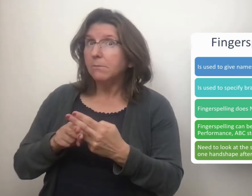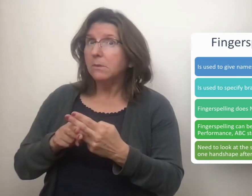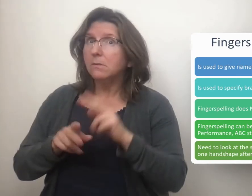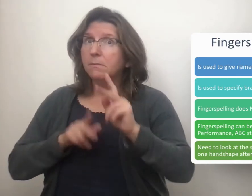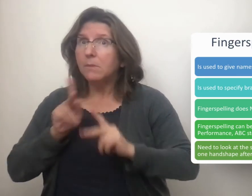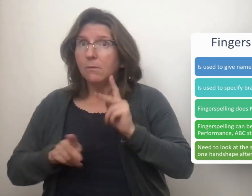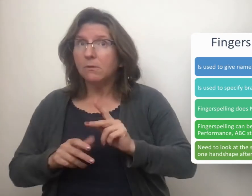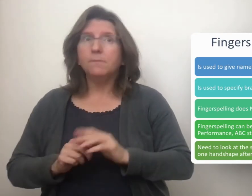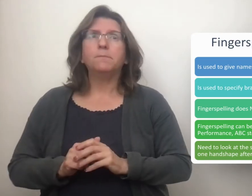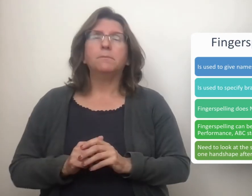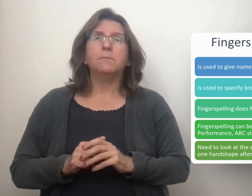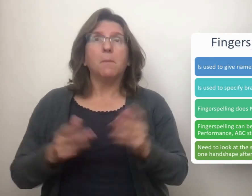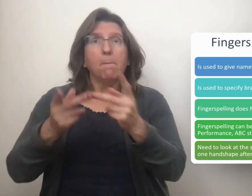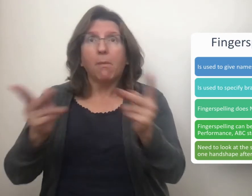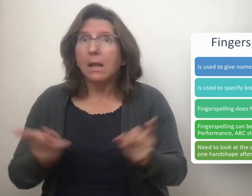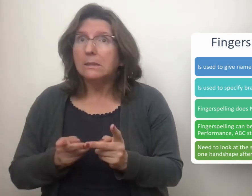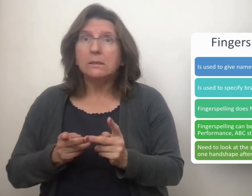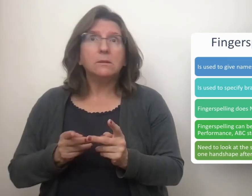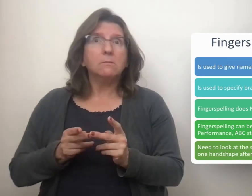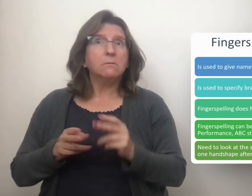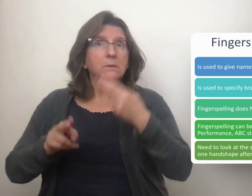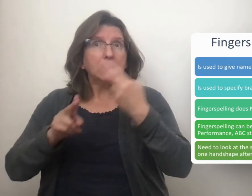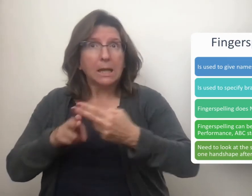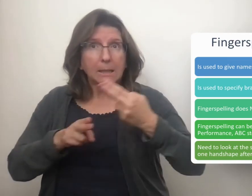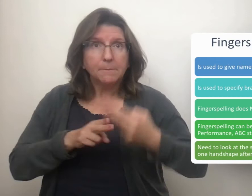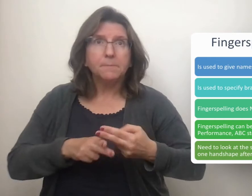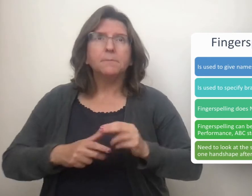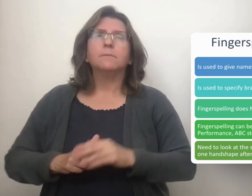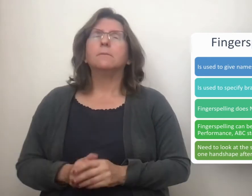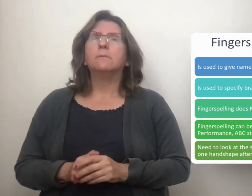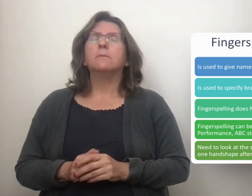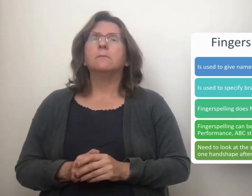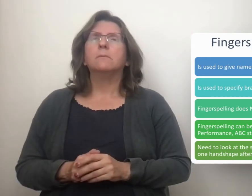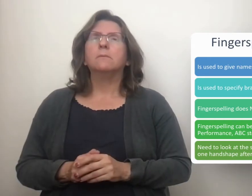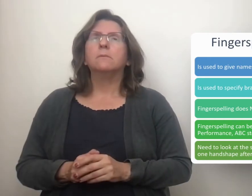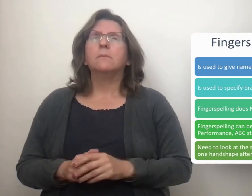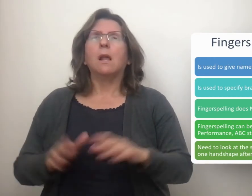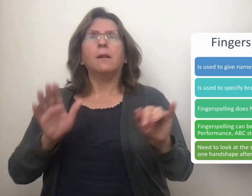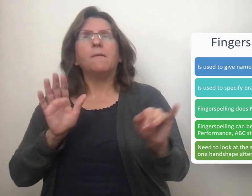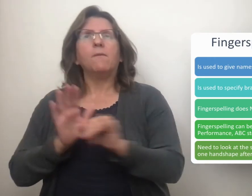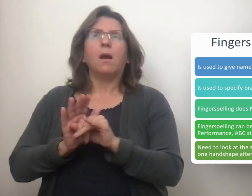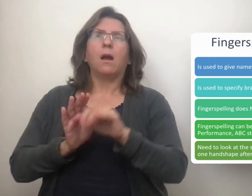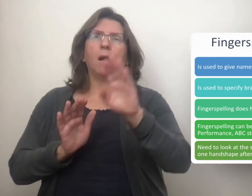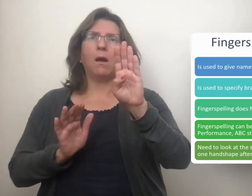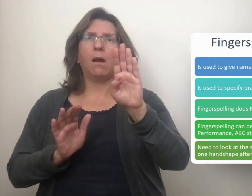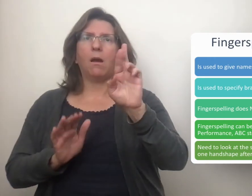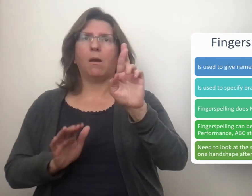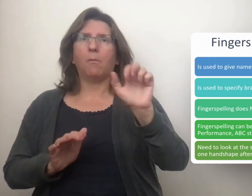Fingerspelling is used for specific purposes. You would fingerspell proper nouns such as names of people